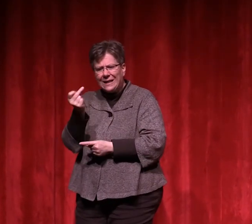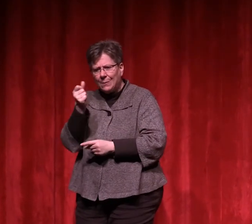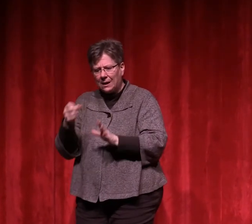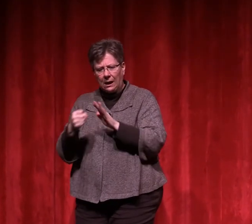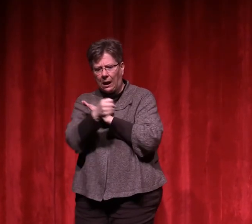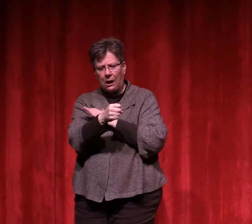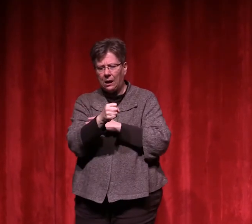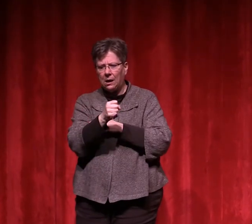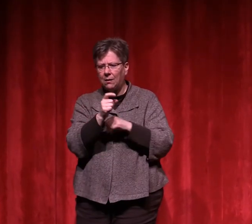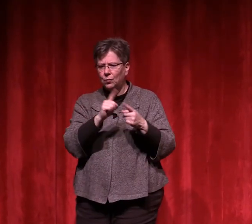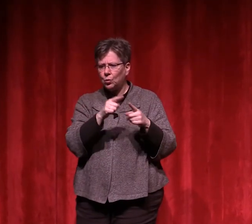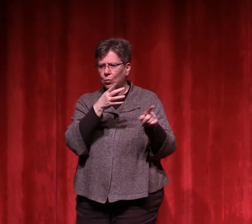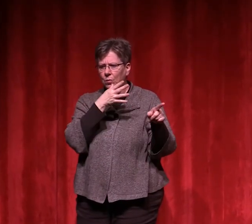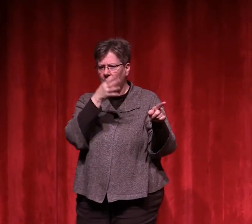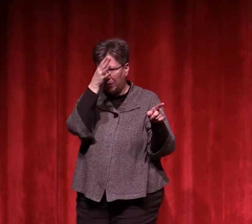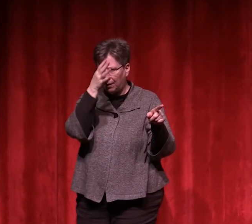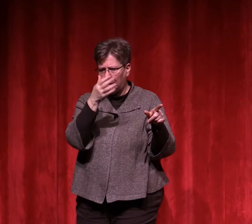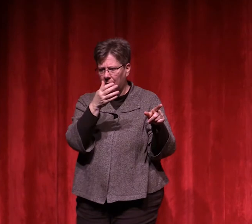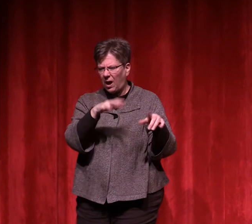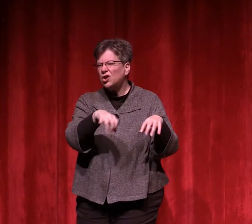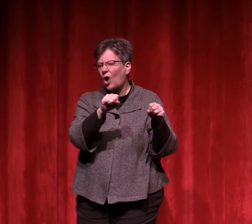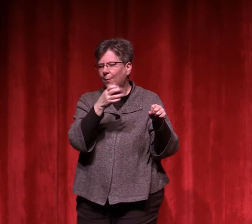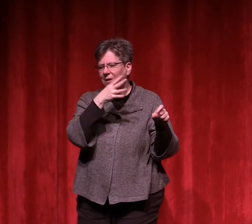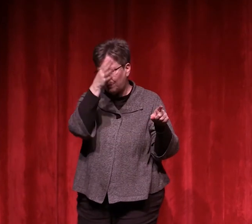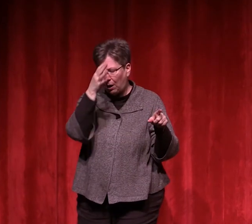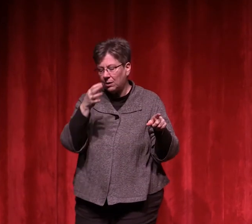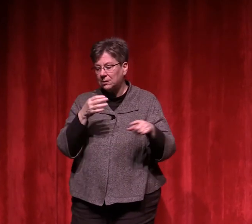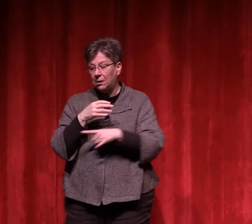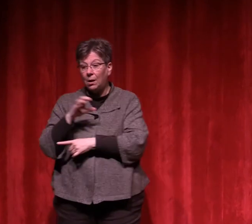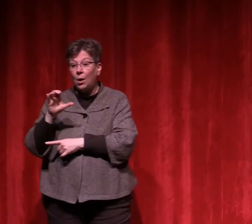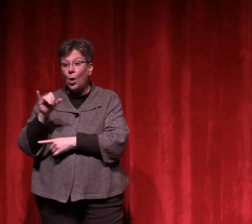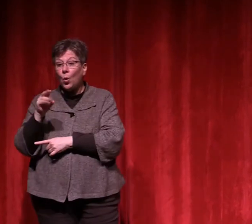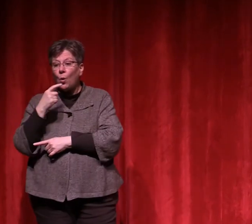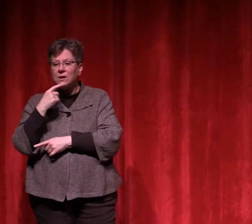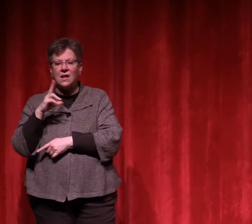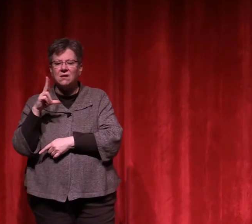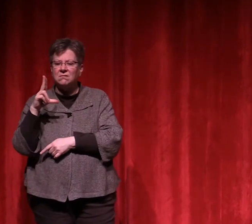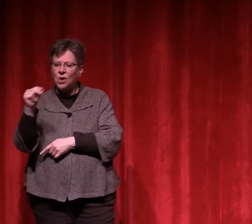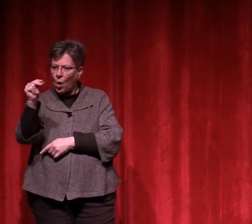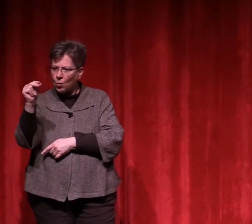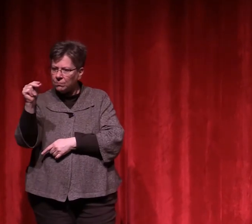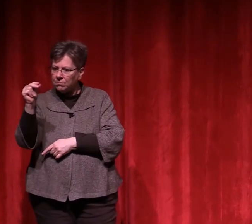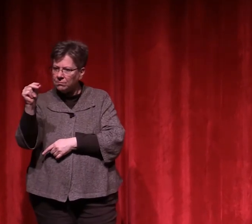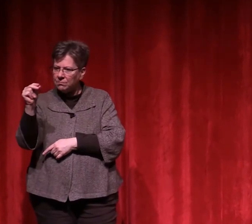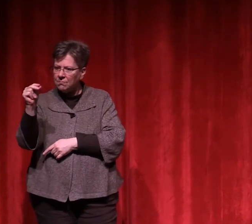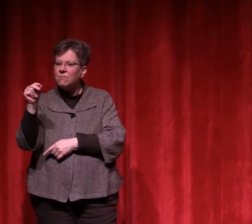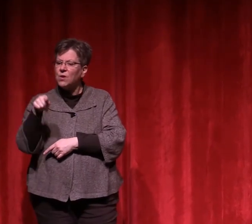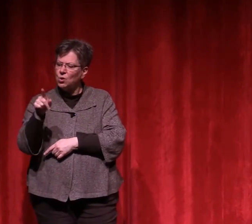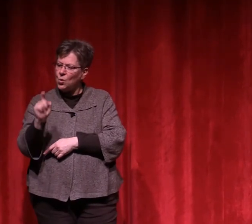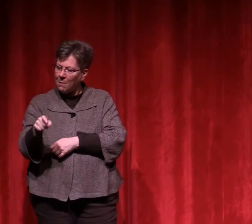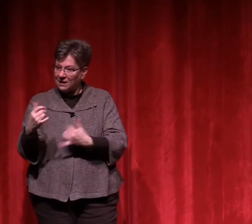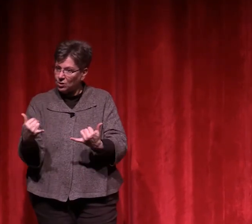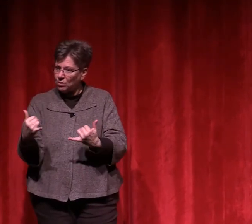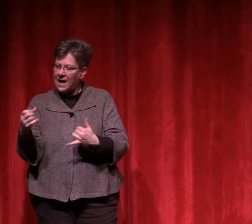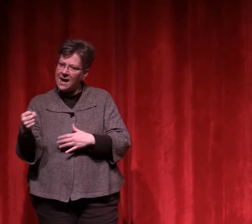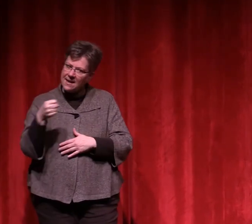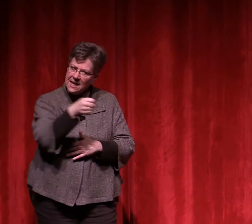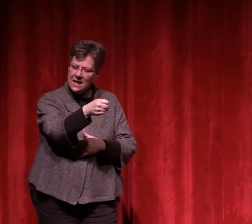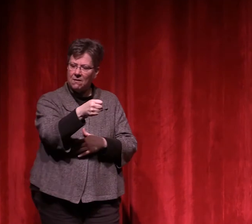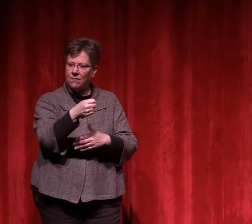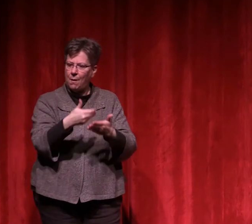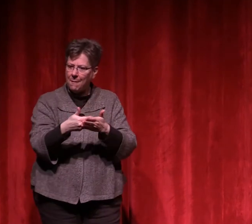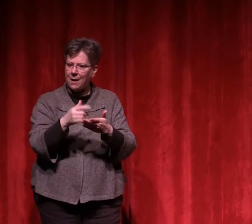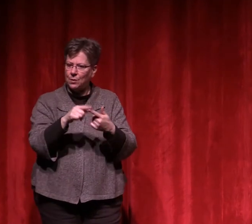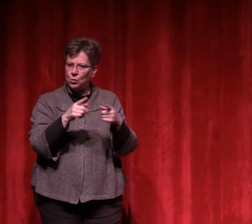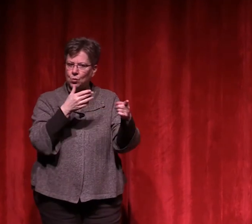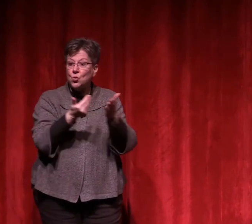mother today. And if you don't, I'm going to take her out of here and parent her myself, and I don't want to do that. Becky